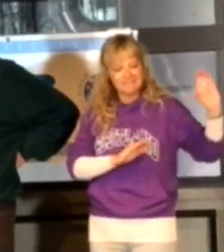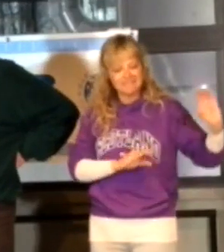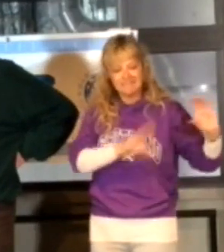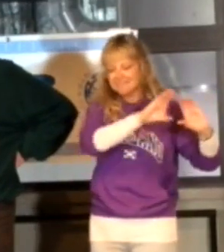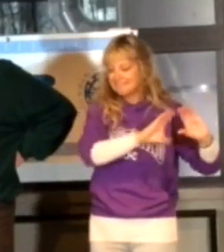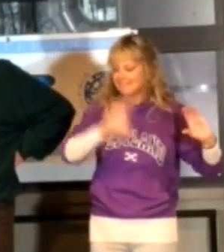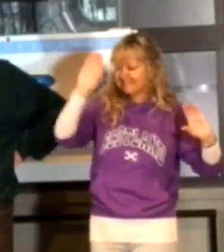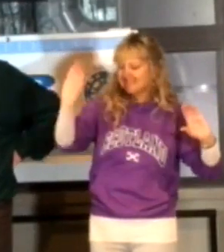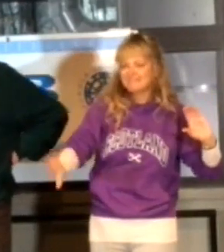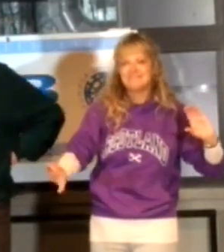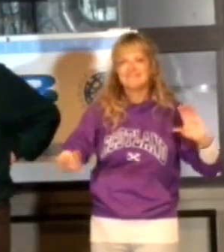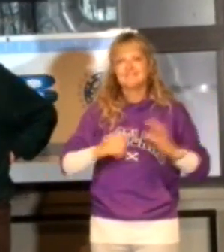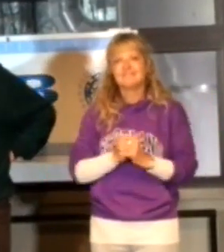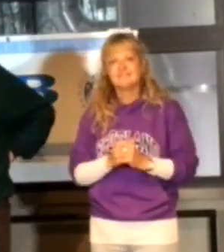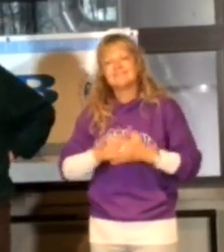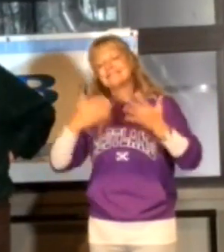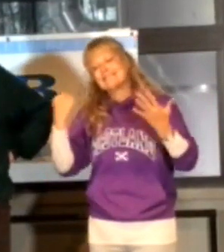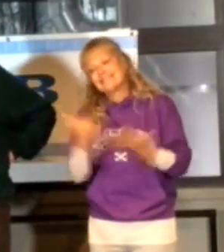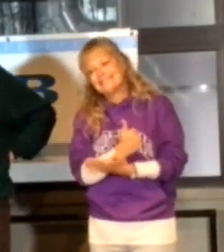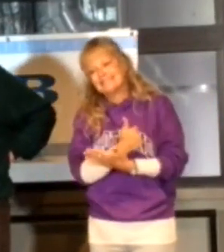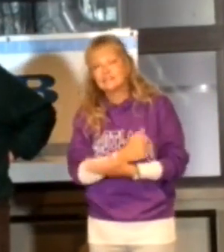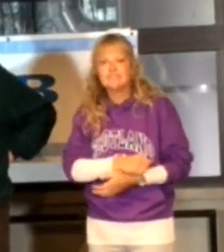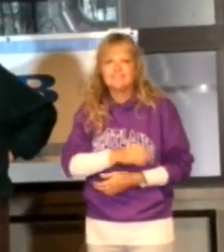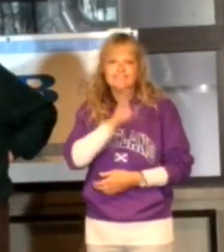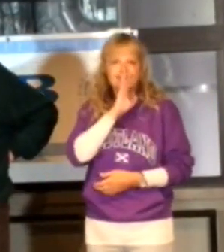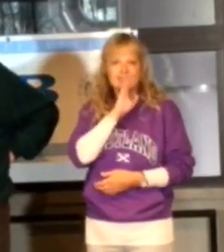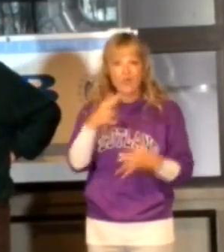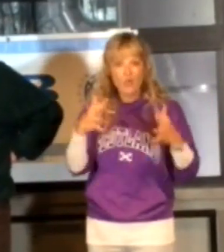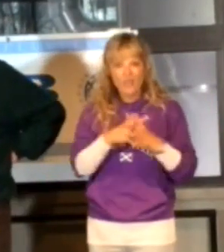money. Sadly, the Waverley boilers blew up,